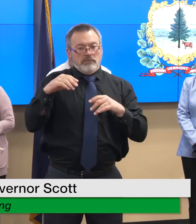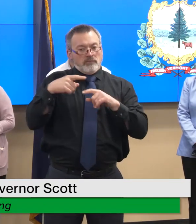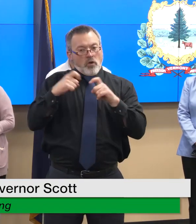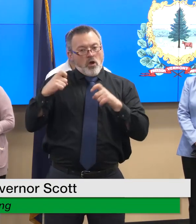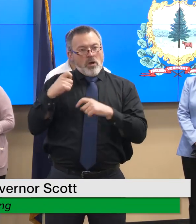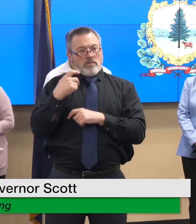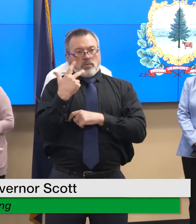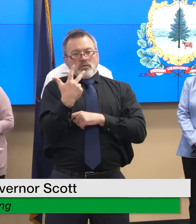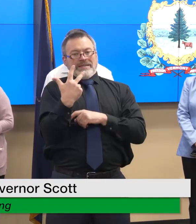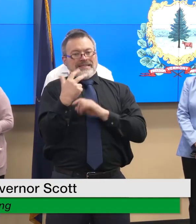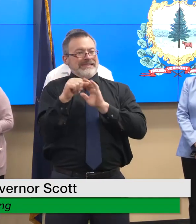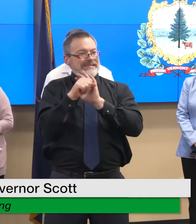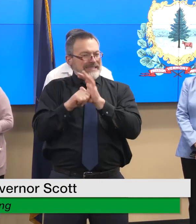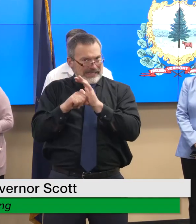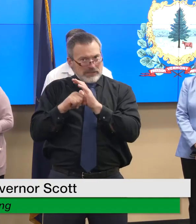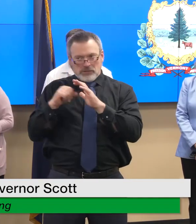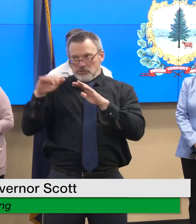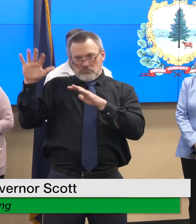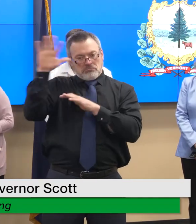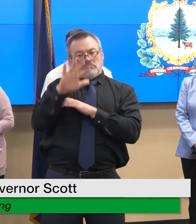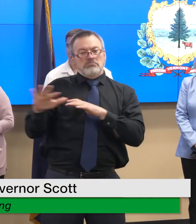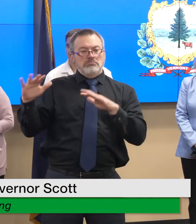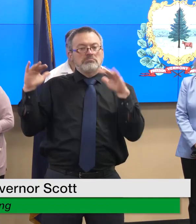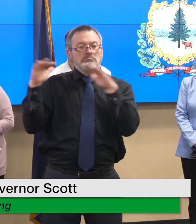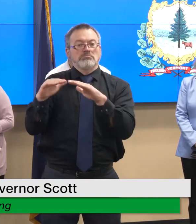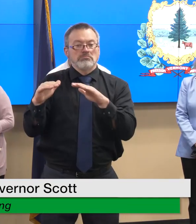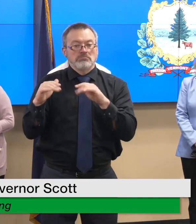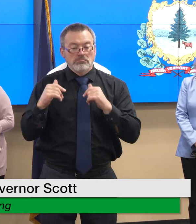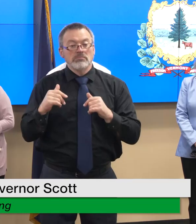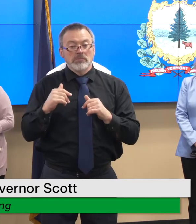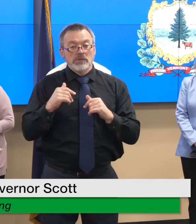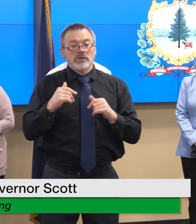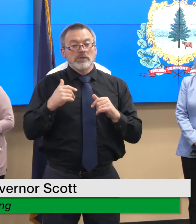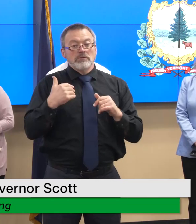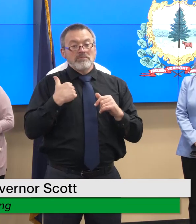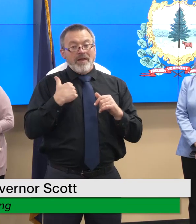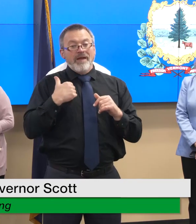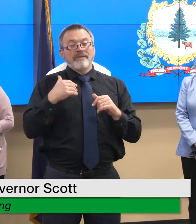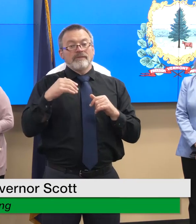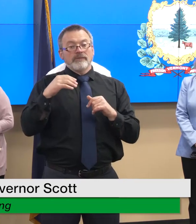and rescue teams, as well as teams from Colchester,